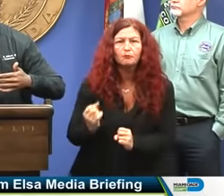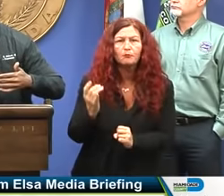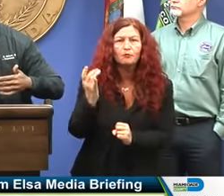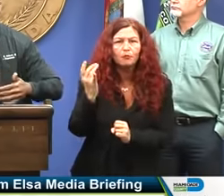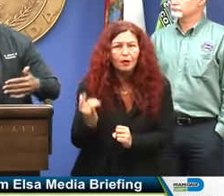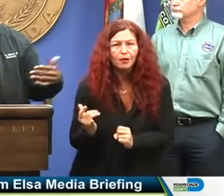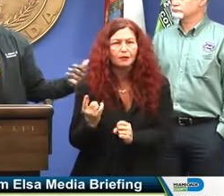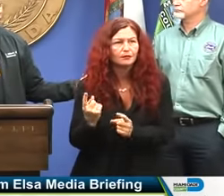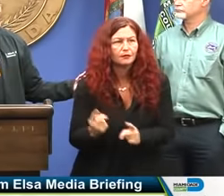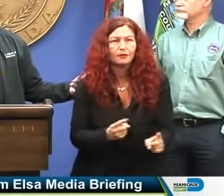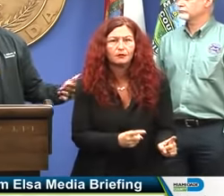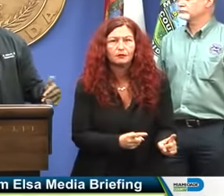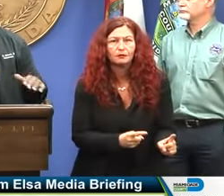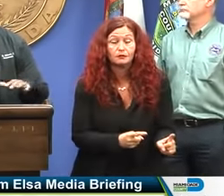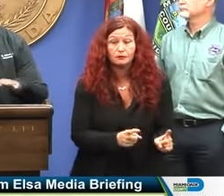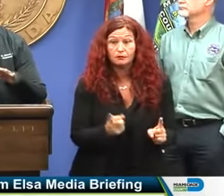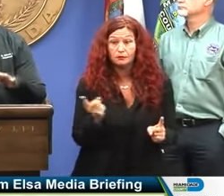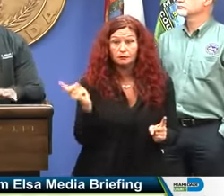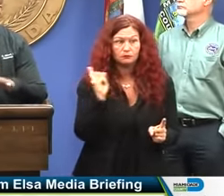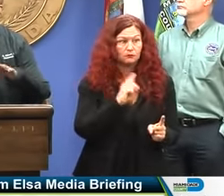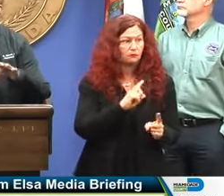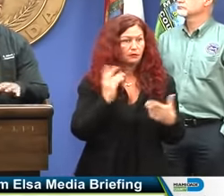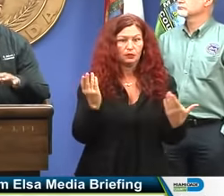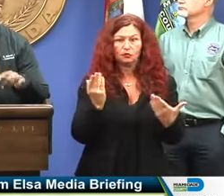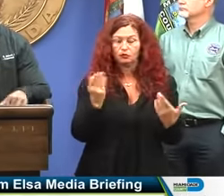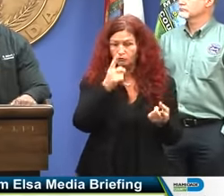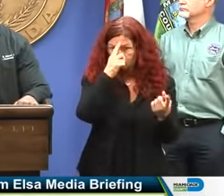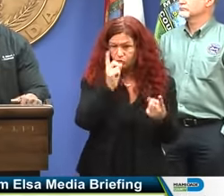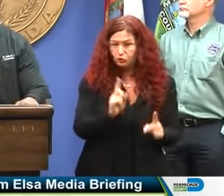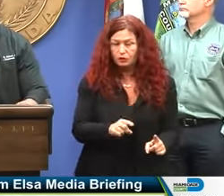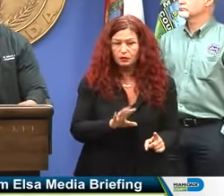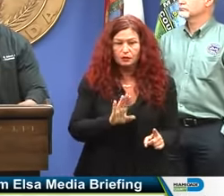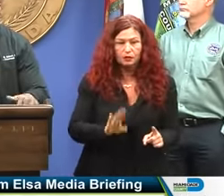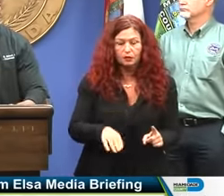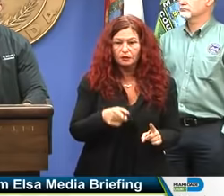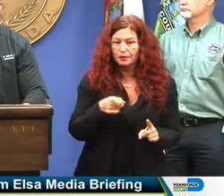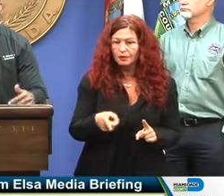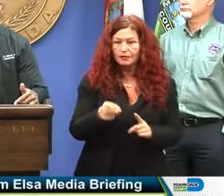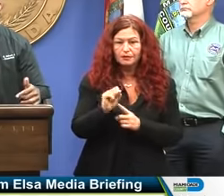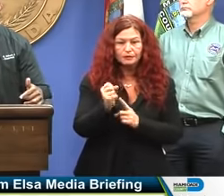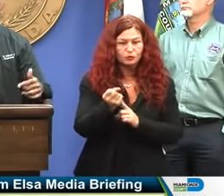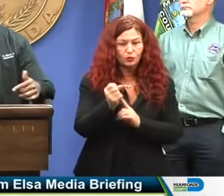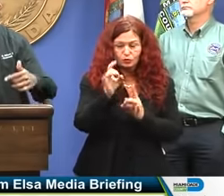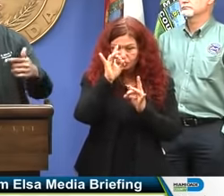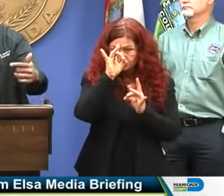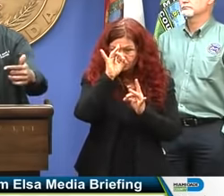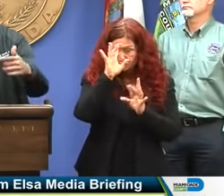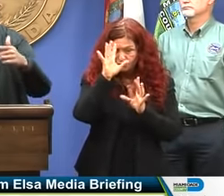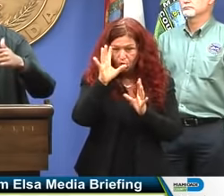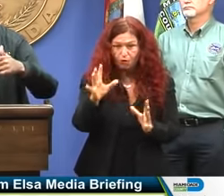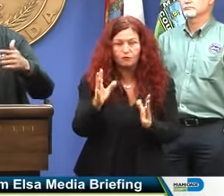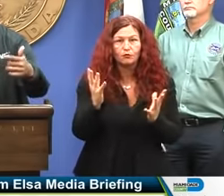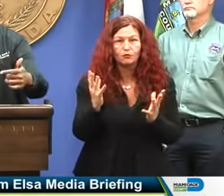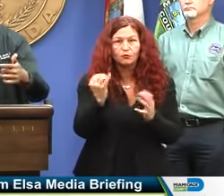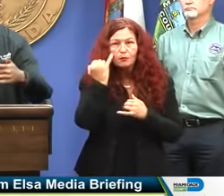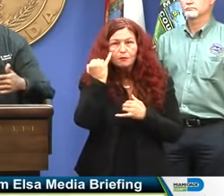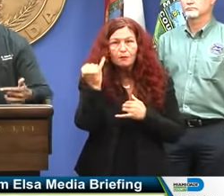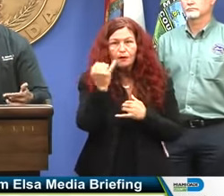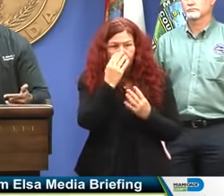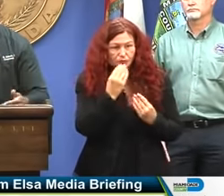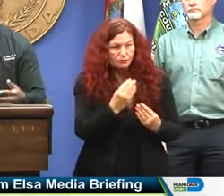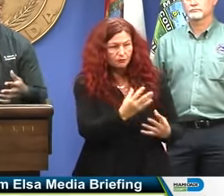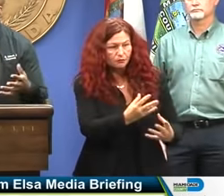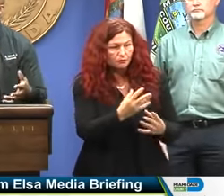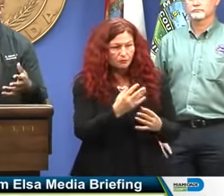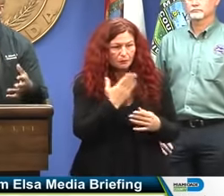microphone, and I'm sure that all of them would agree, is the worst place in the world in a situation like this. You don't ever want to be delivering bad news to a